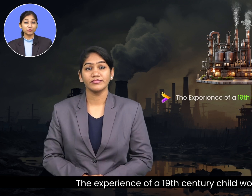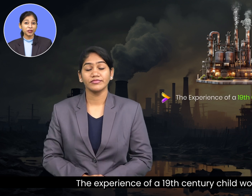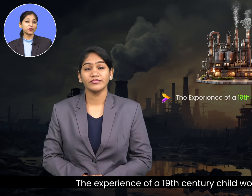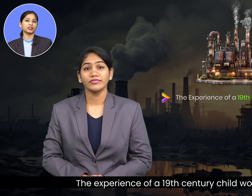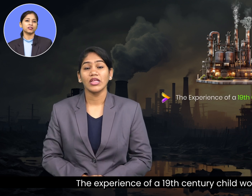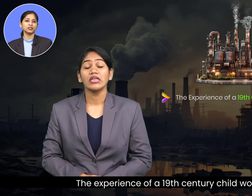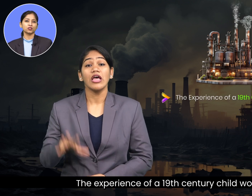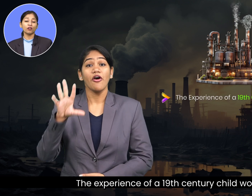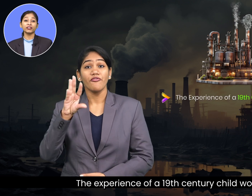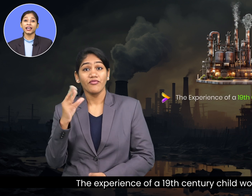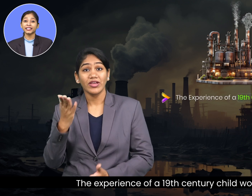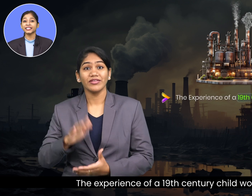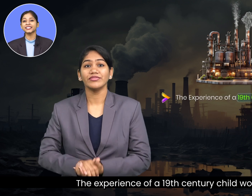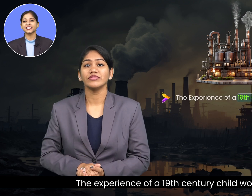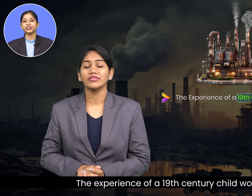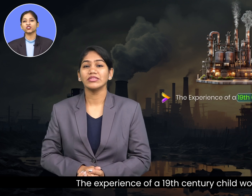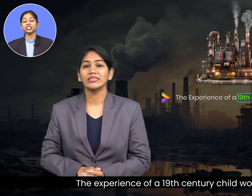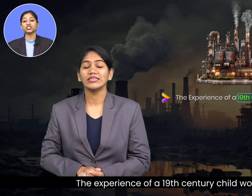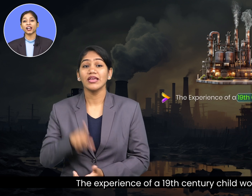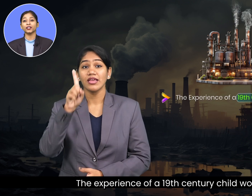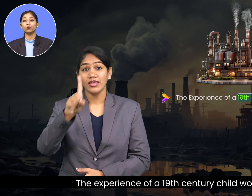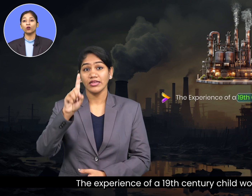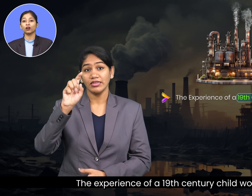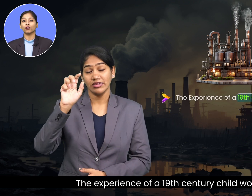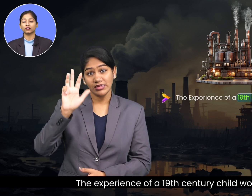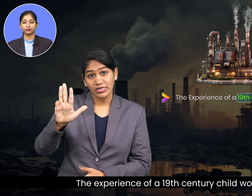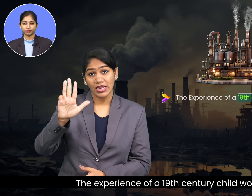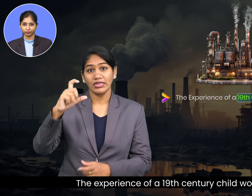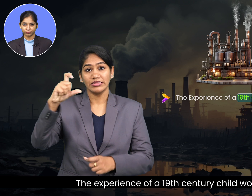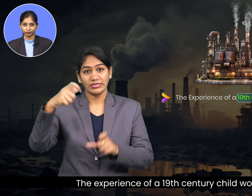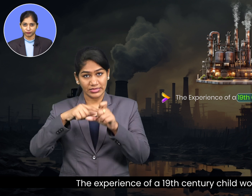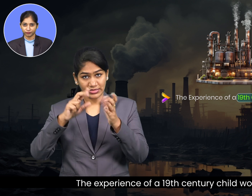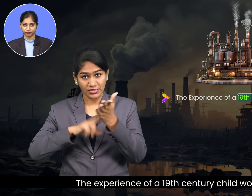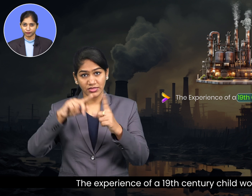The experience of a 19th century child worker.